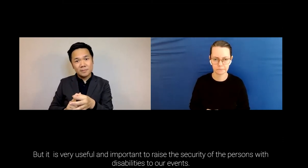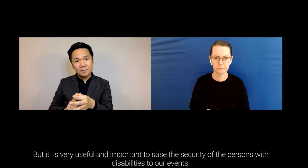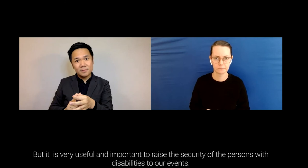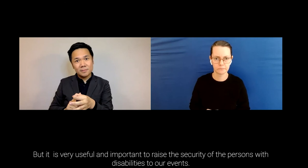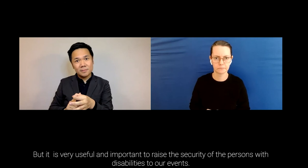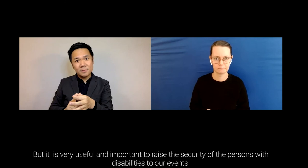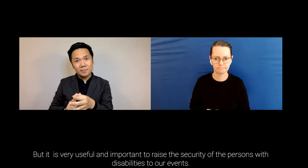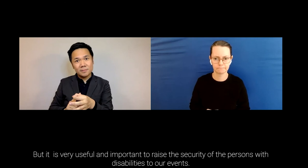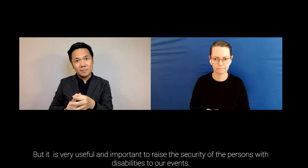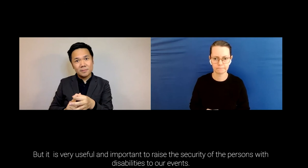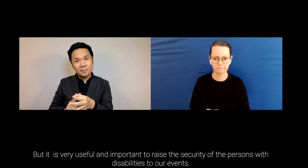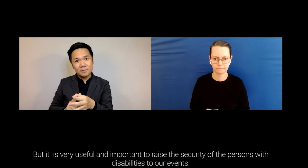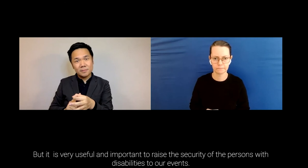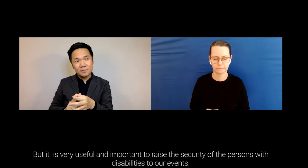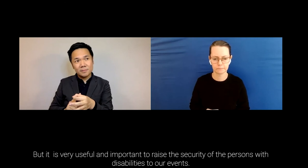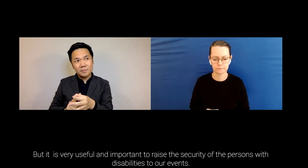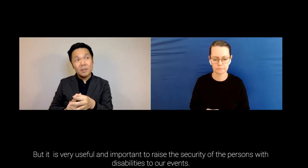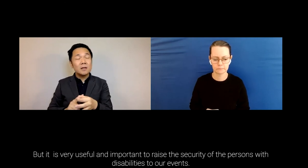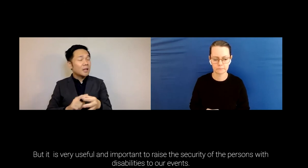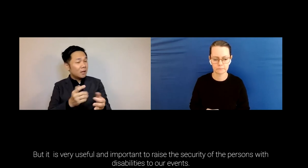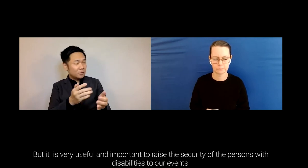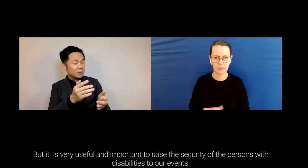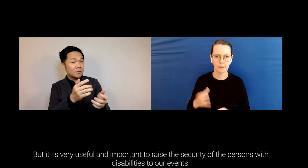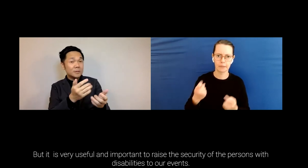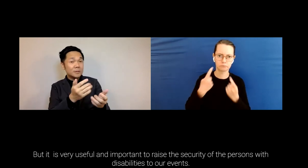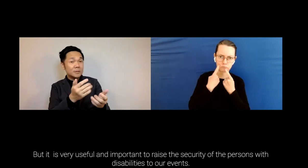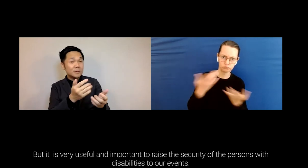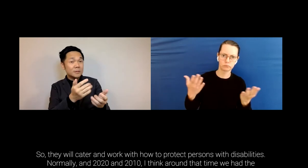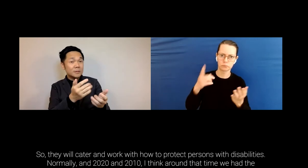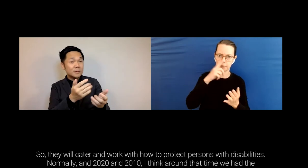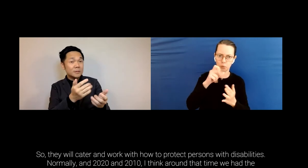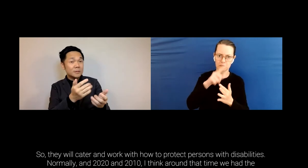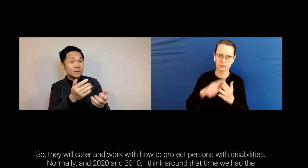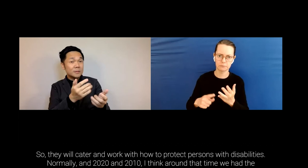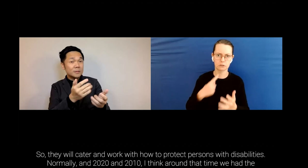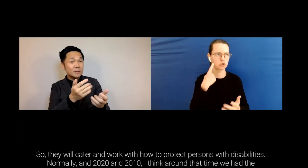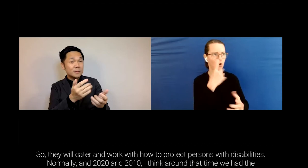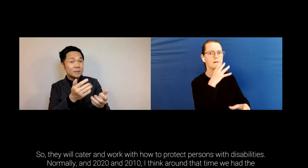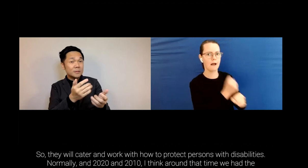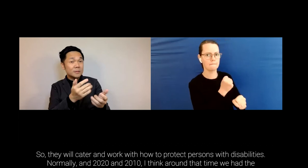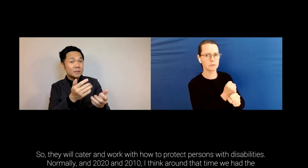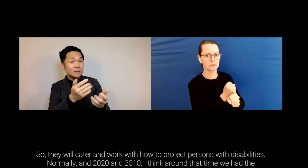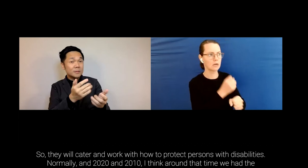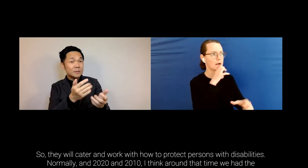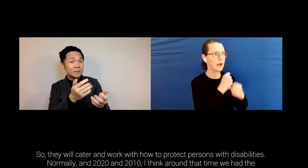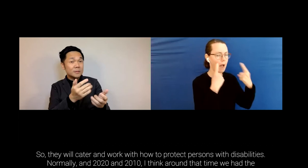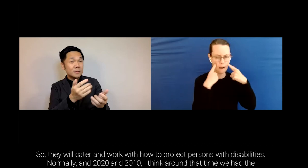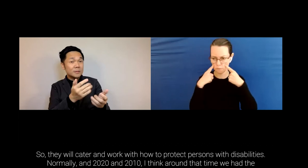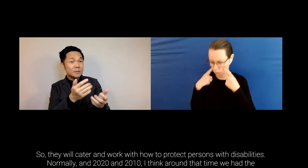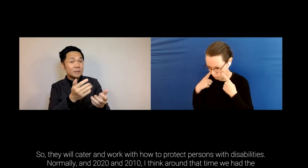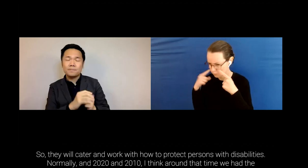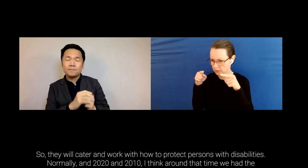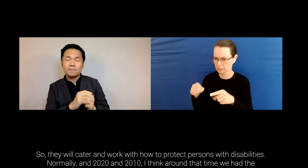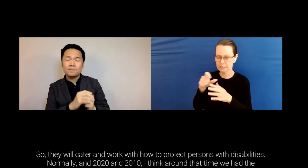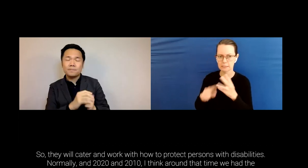the security of the persons with disabilities to our government, so that they will